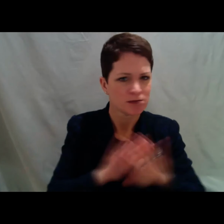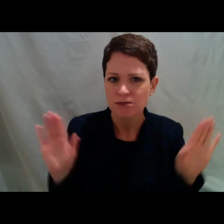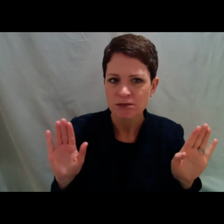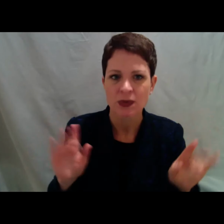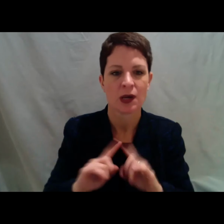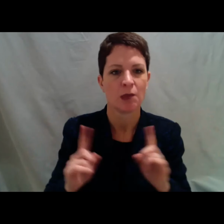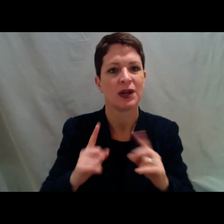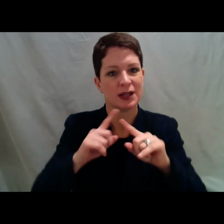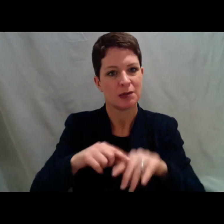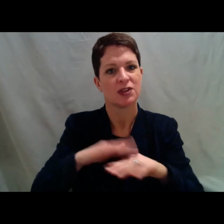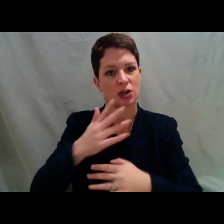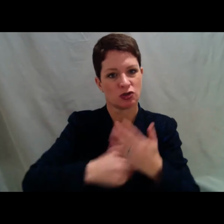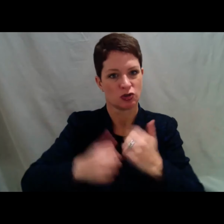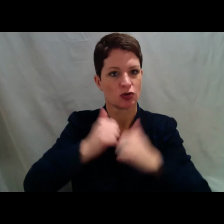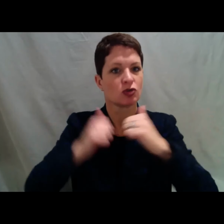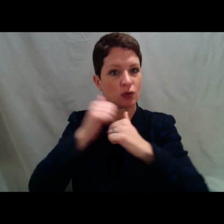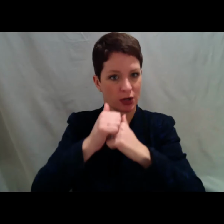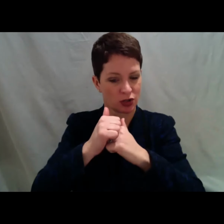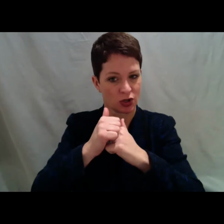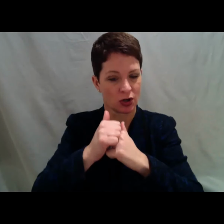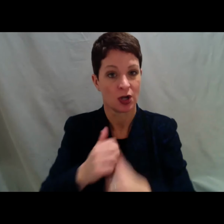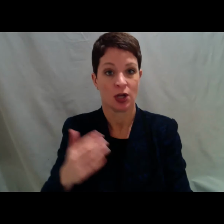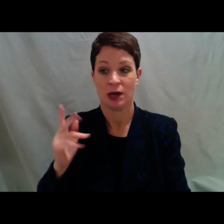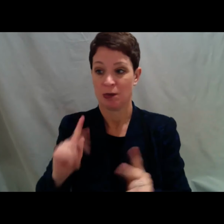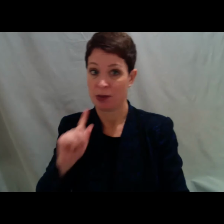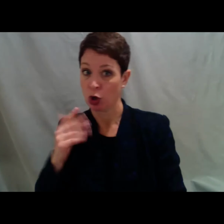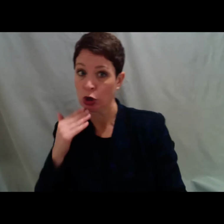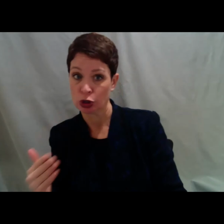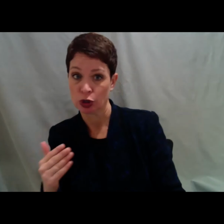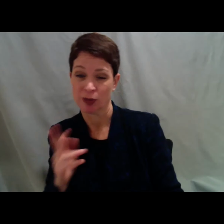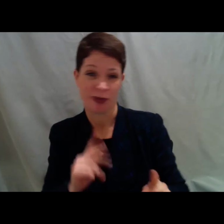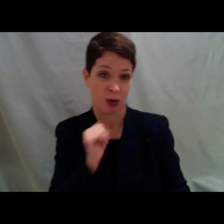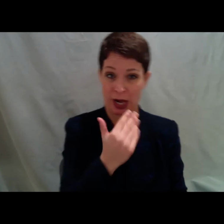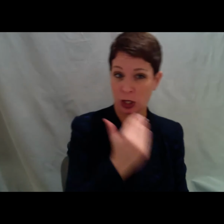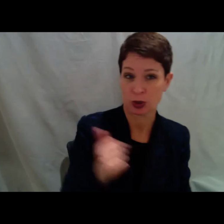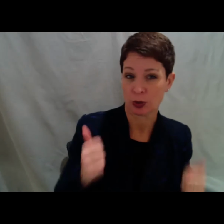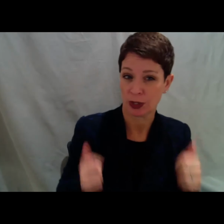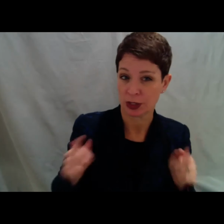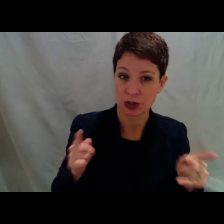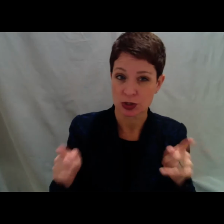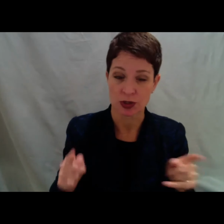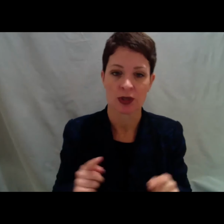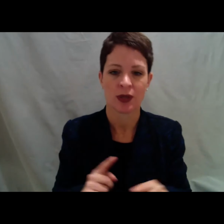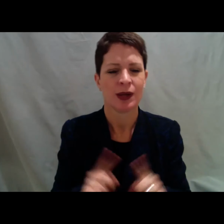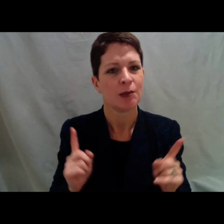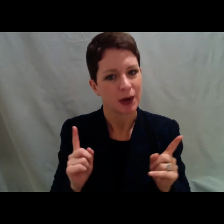structure, regardless of how good people are or not. And I think that's a real issue that